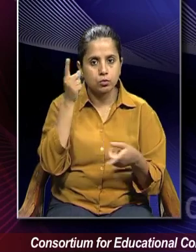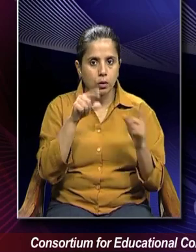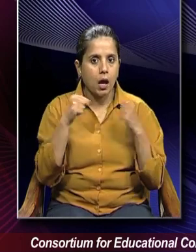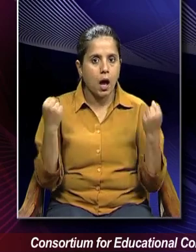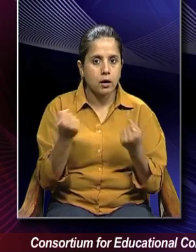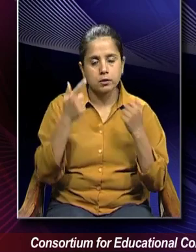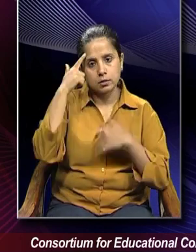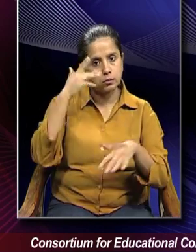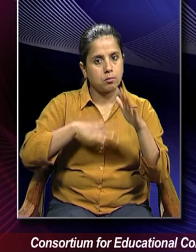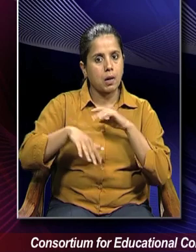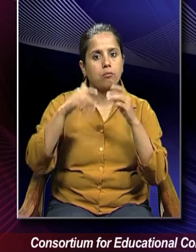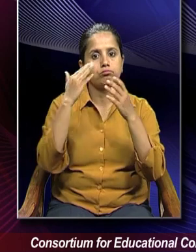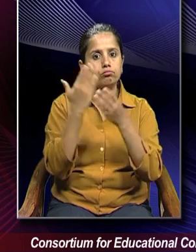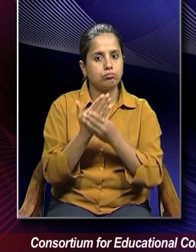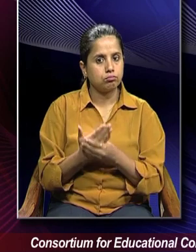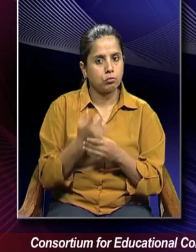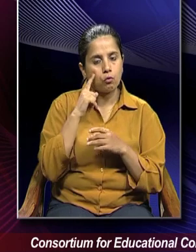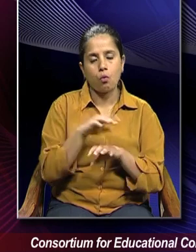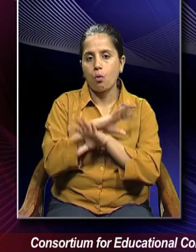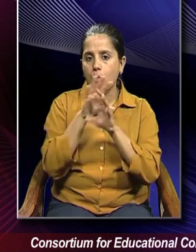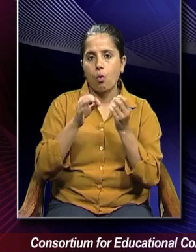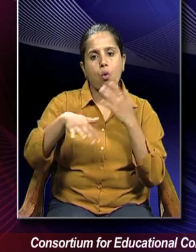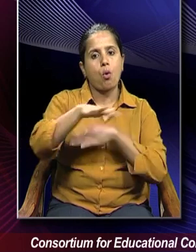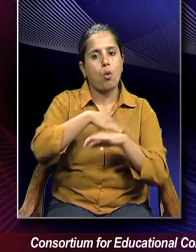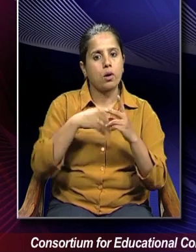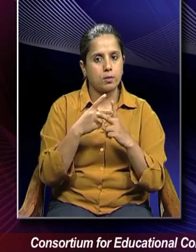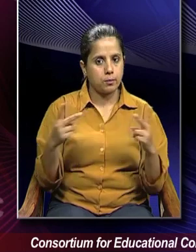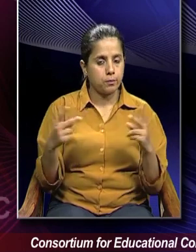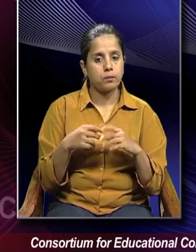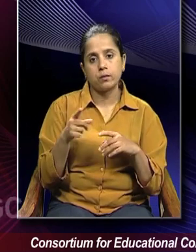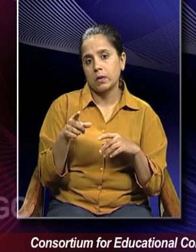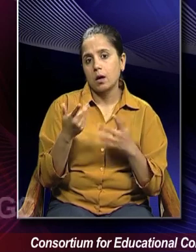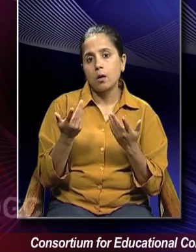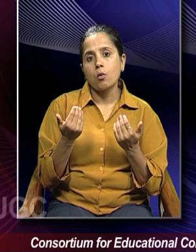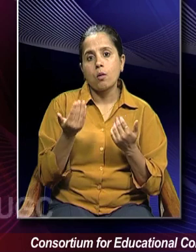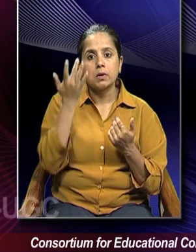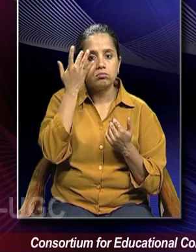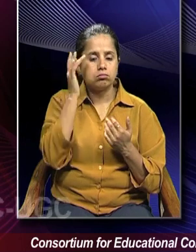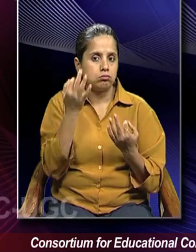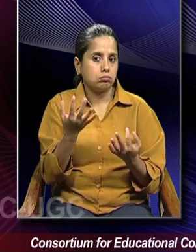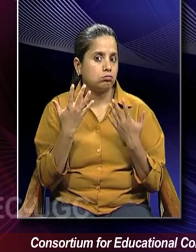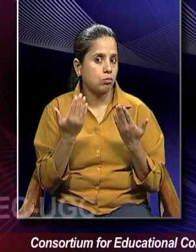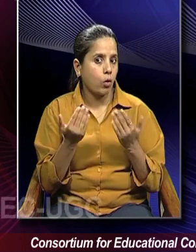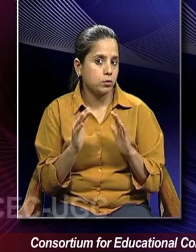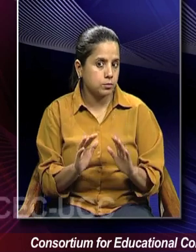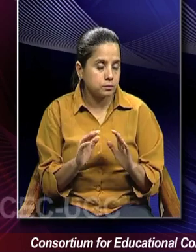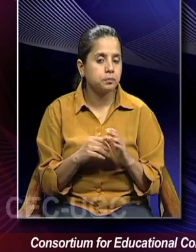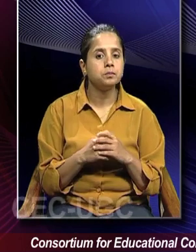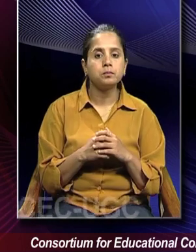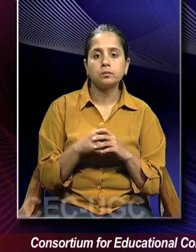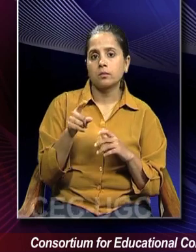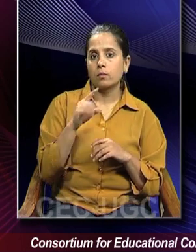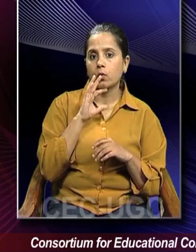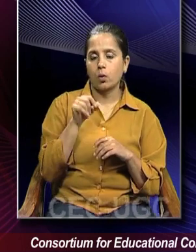plans document for the entire organization, which can be smart enough, which can